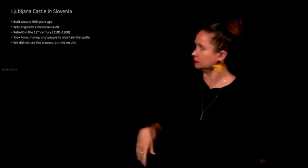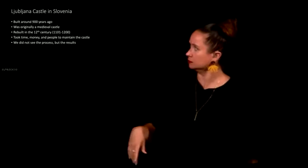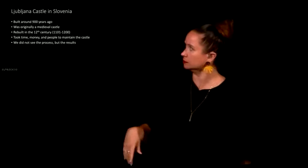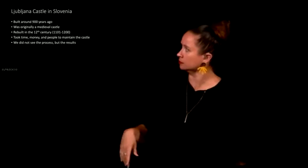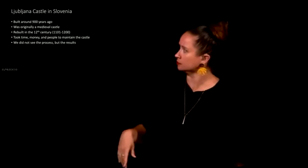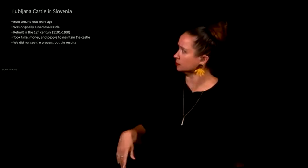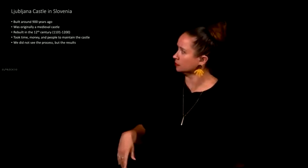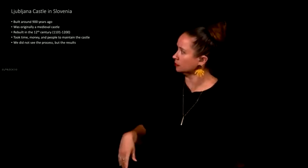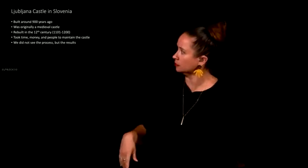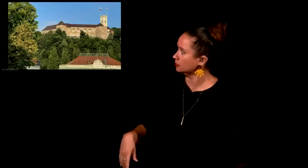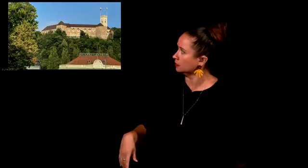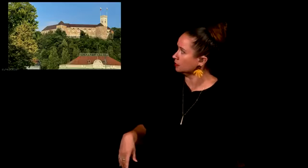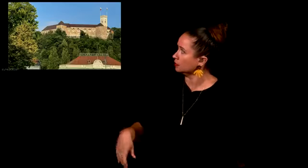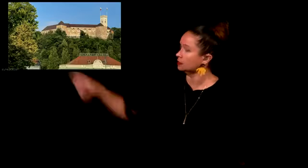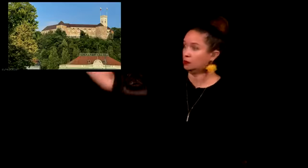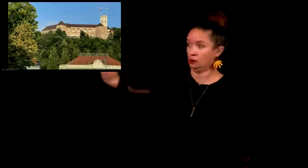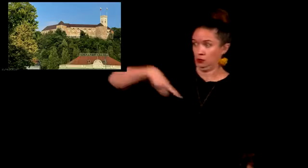this castle.